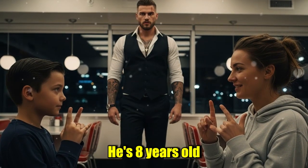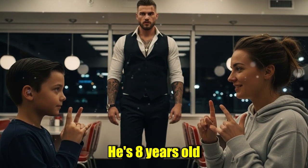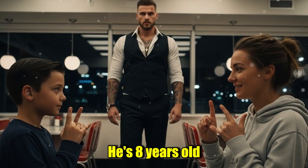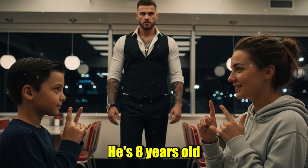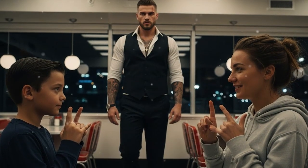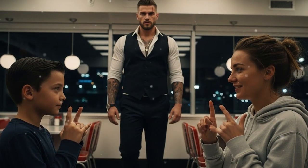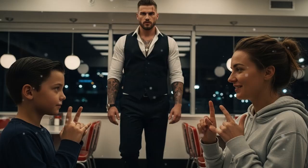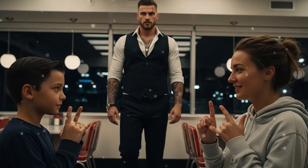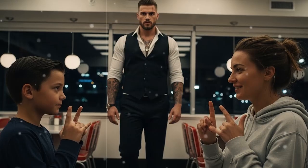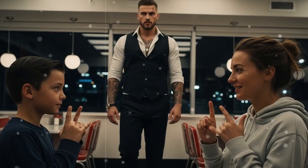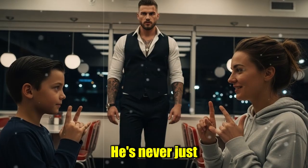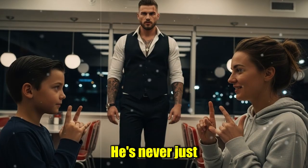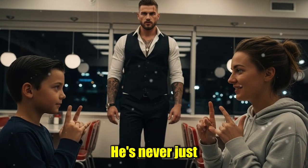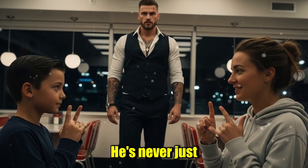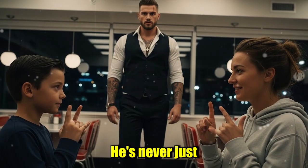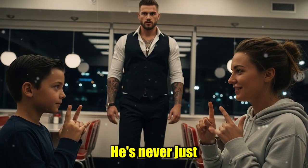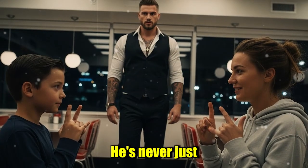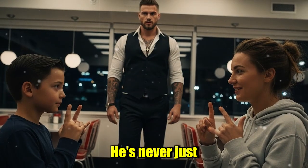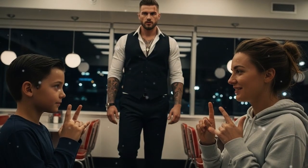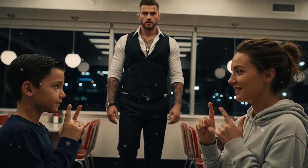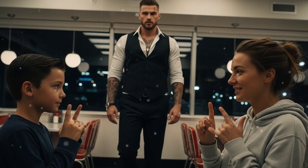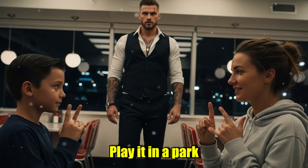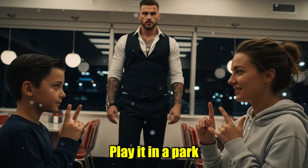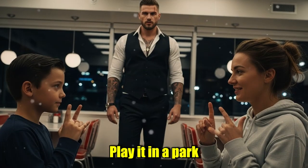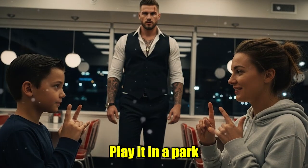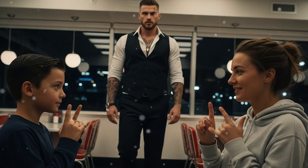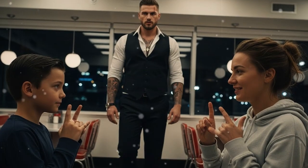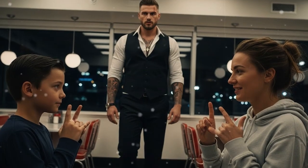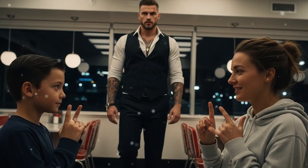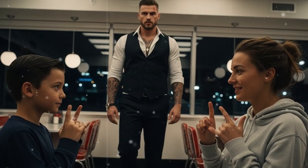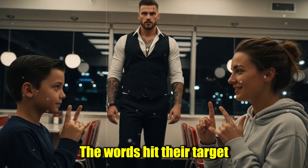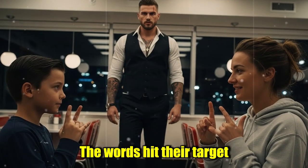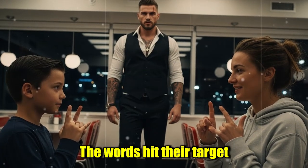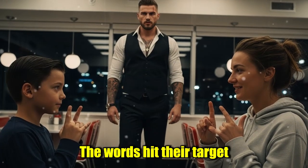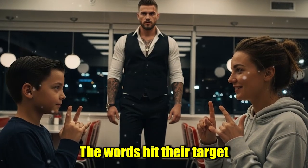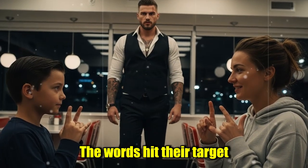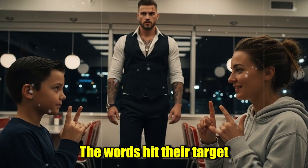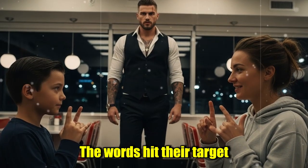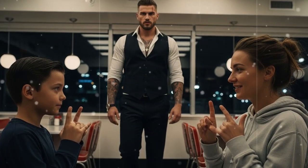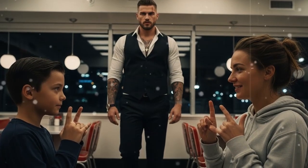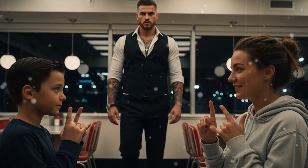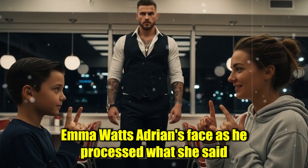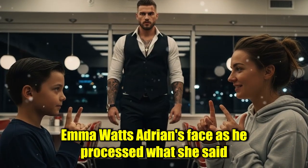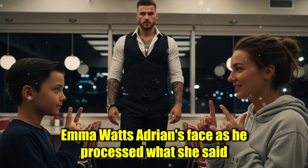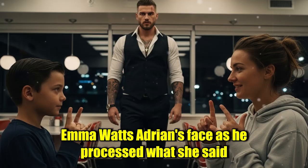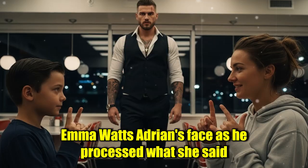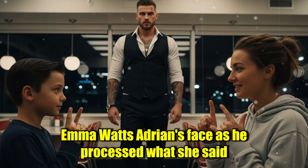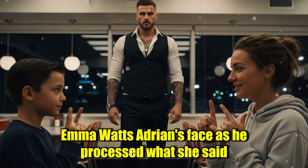years old, Adrian. He's never just played in a park." The words hit their target. Emma watched Adrian's